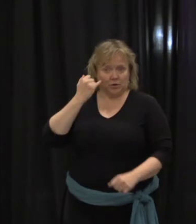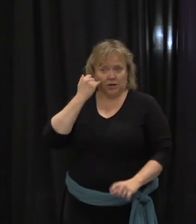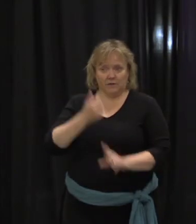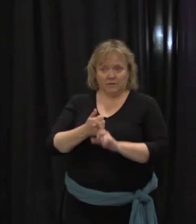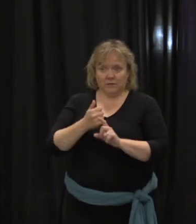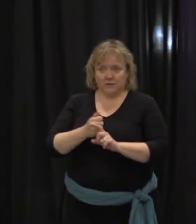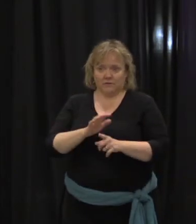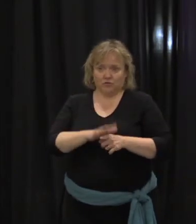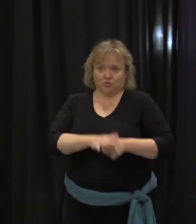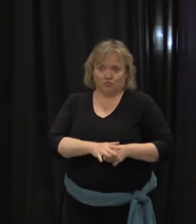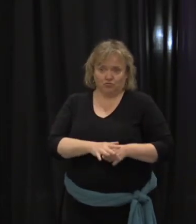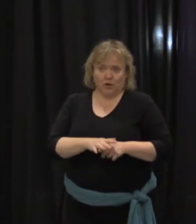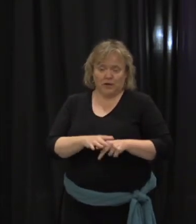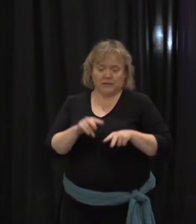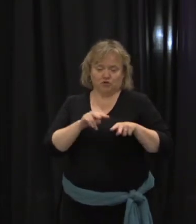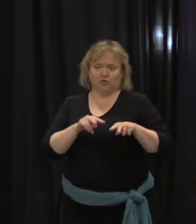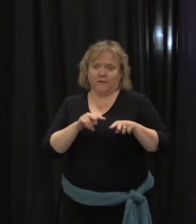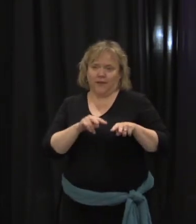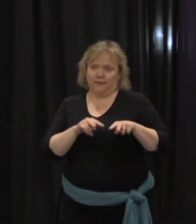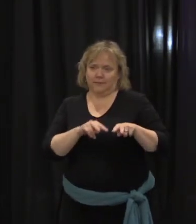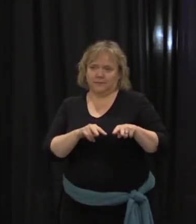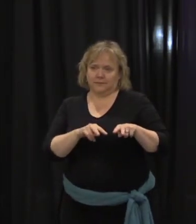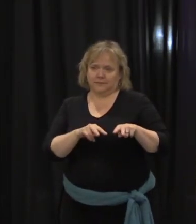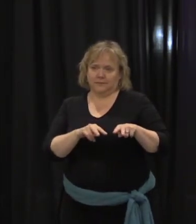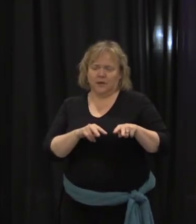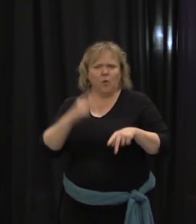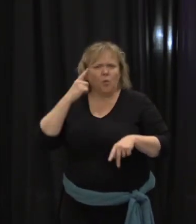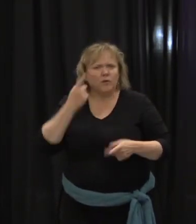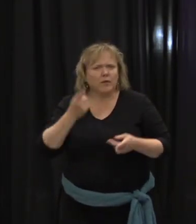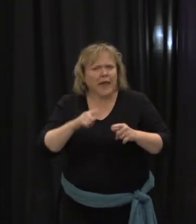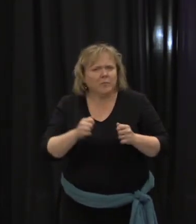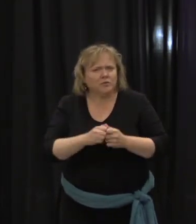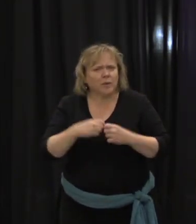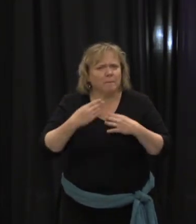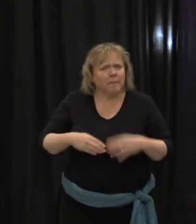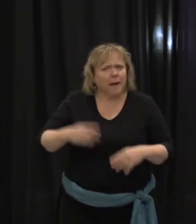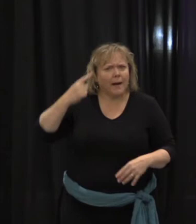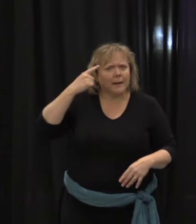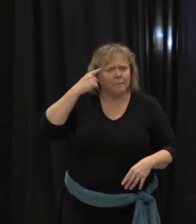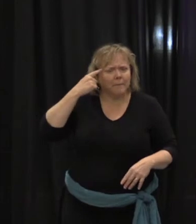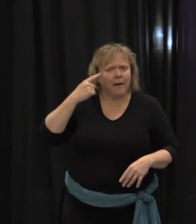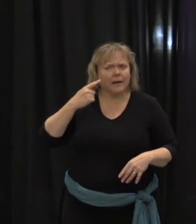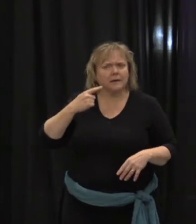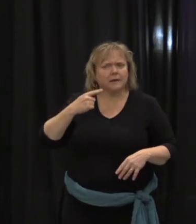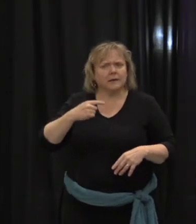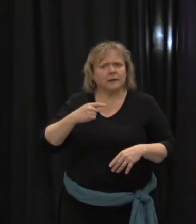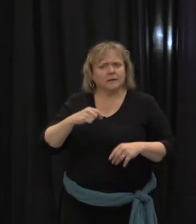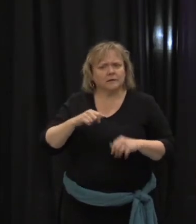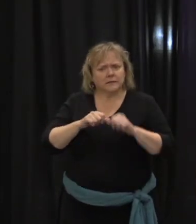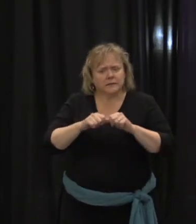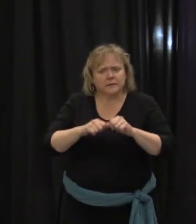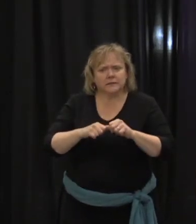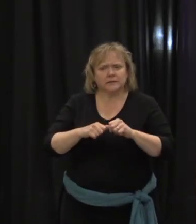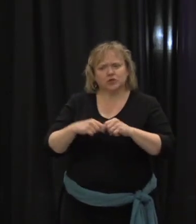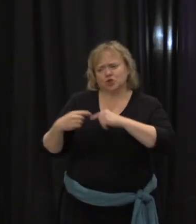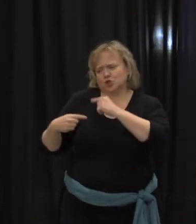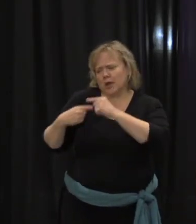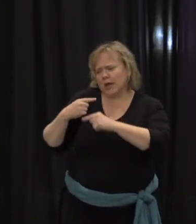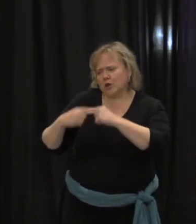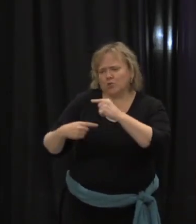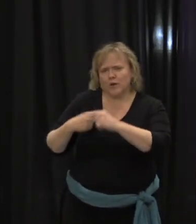and surveillance? What do you think happens to body, minds living through generational cycles of violence and